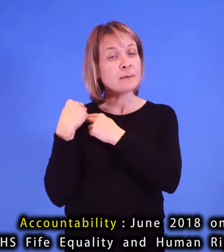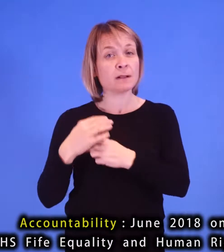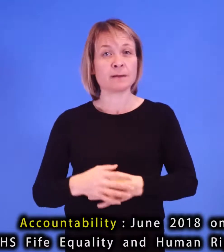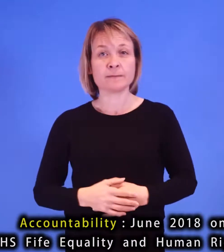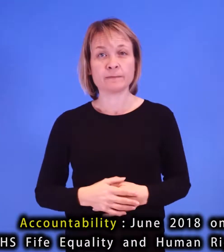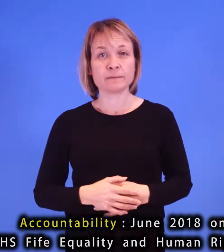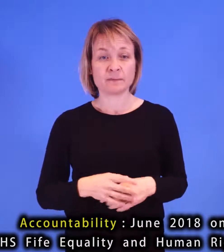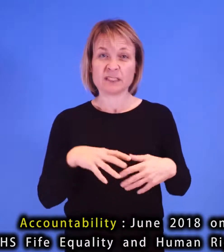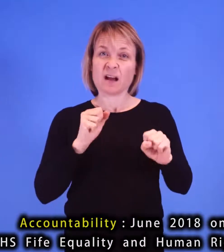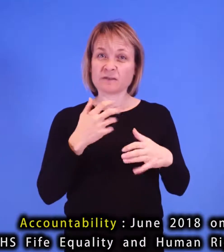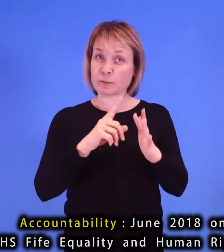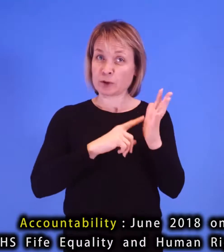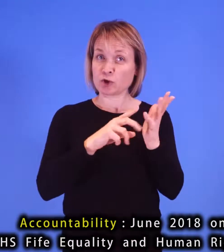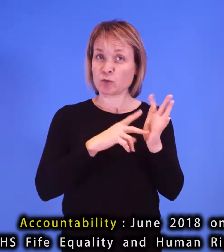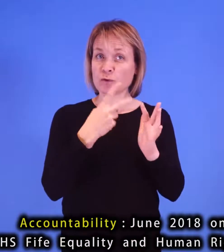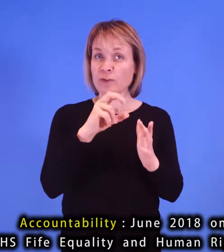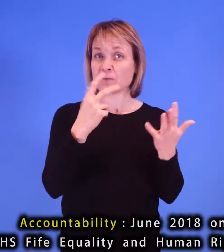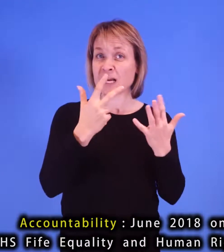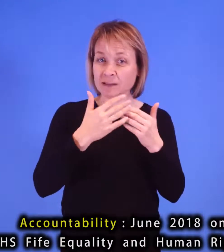Accountability. June 2018 onwards.